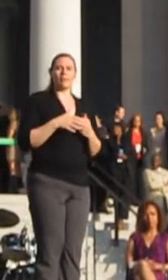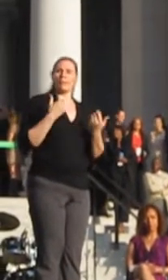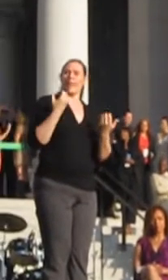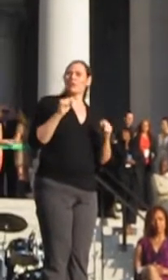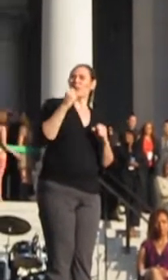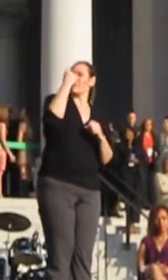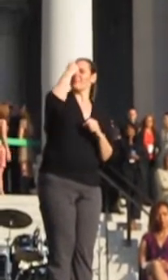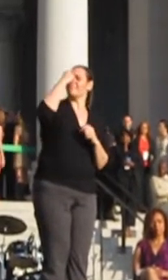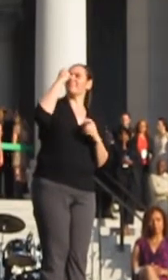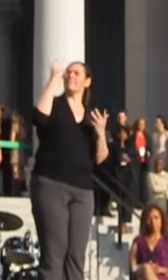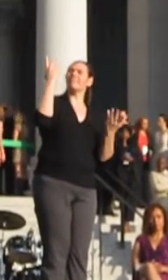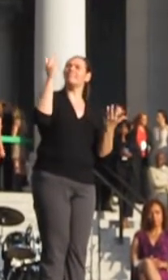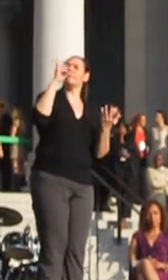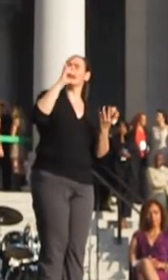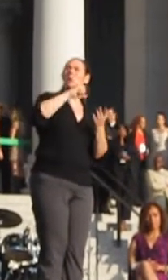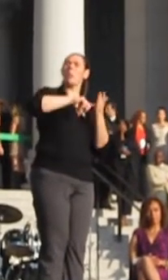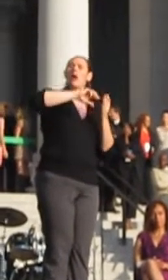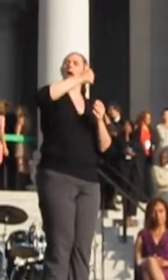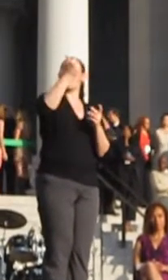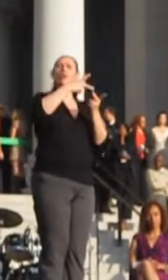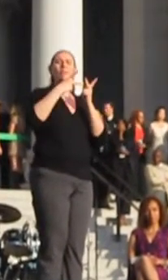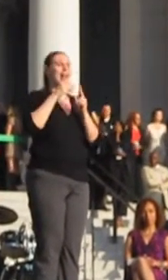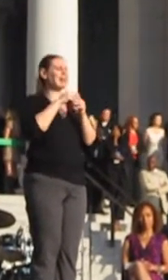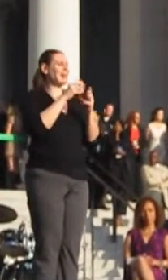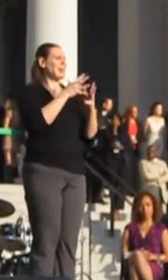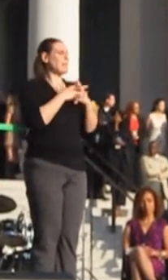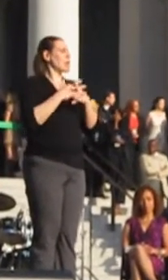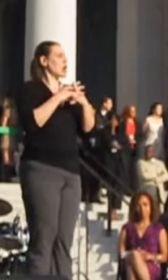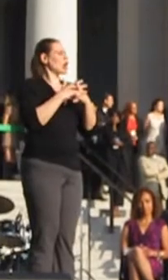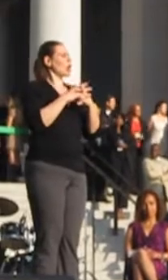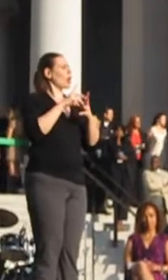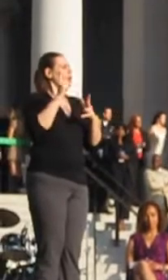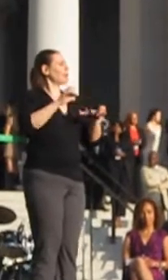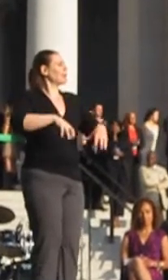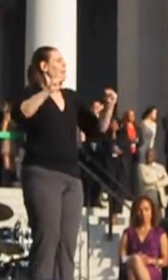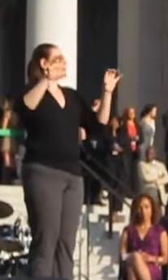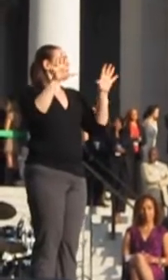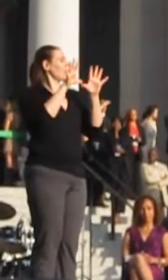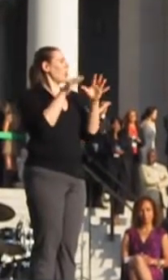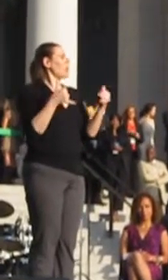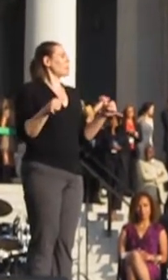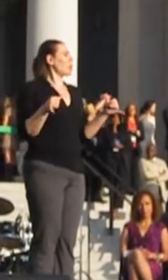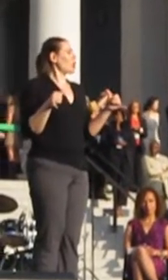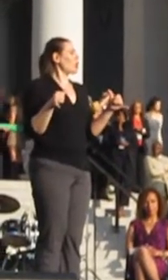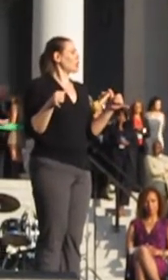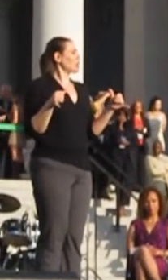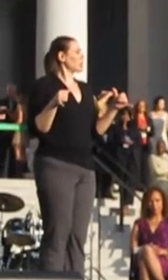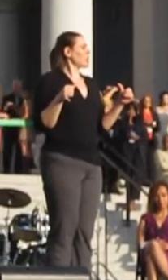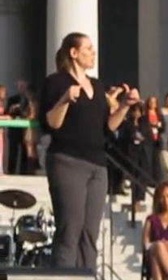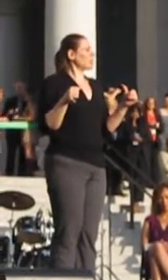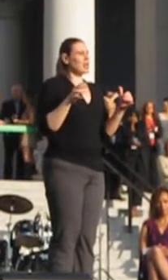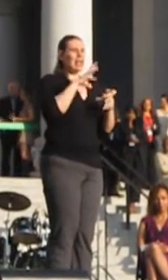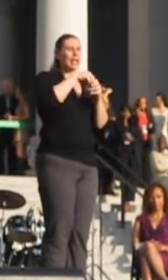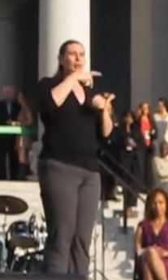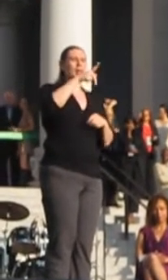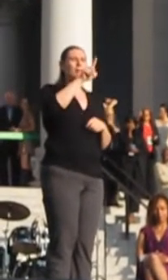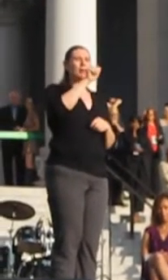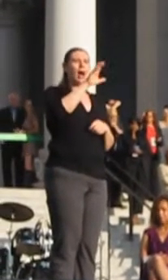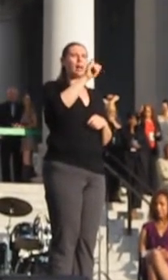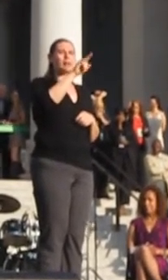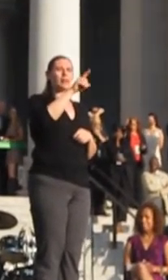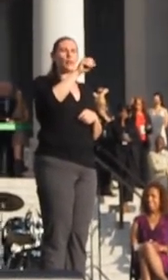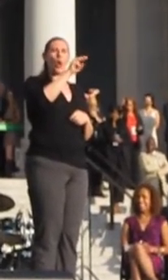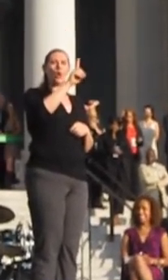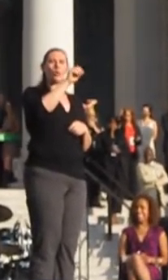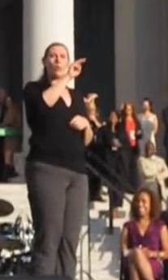some other place in America where you could have a block party starring Placido Domingo and Stevie Wonder.